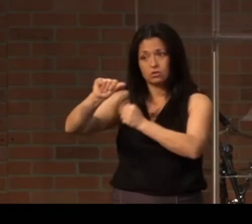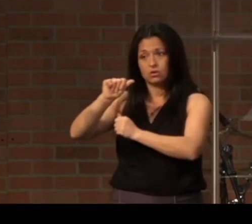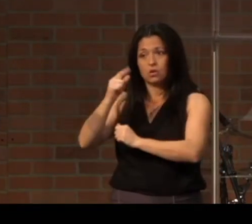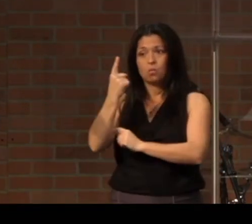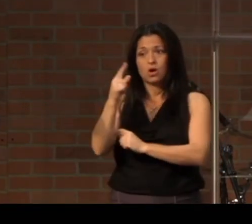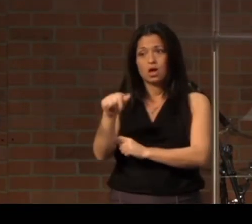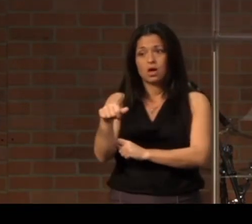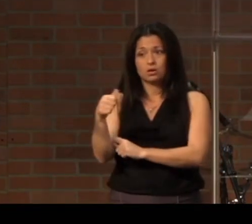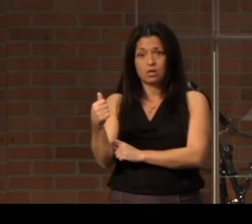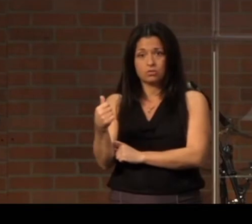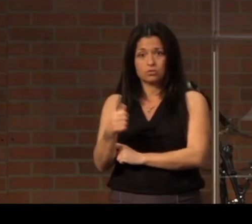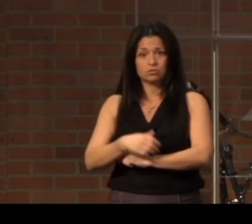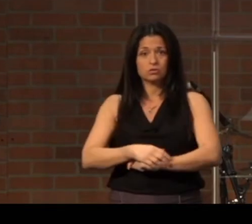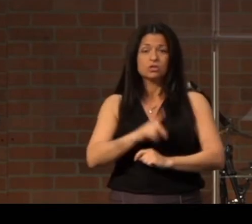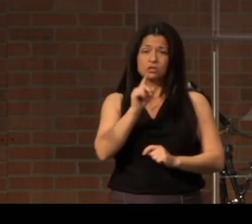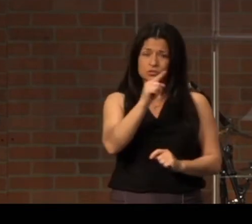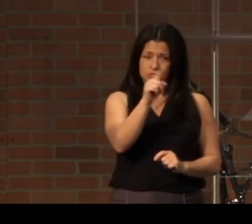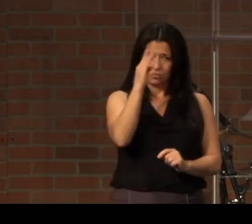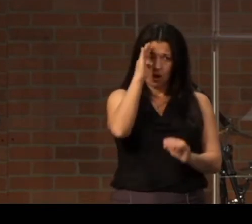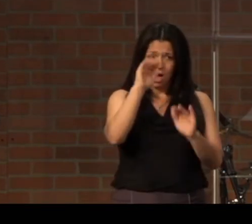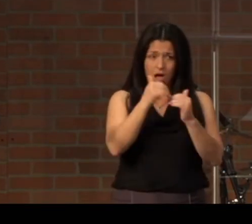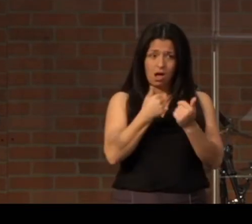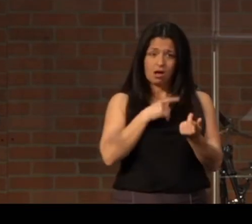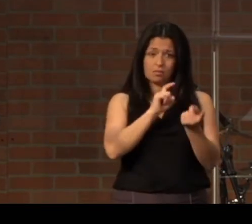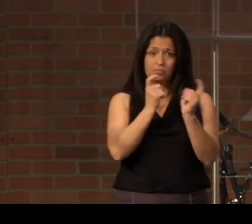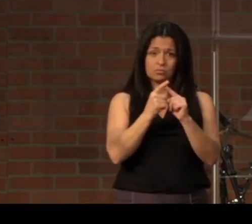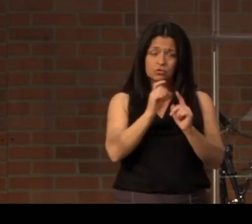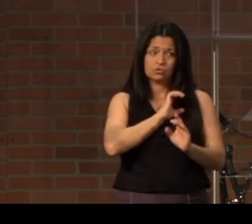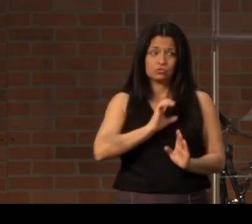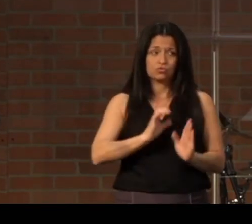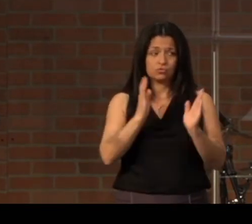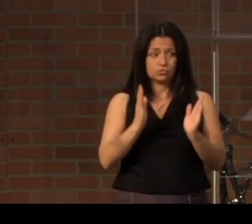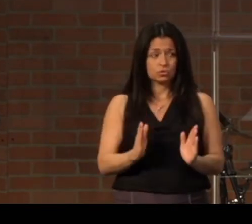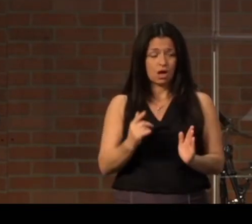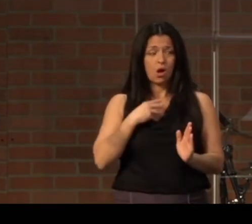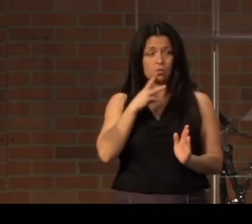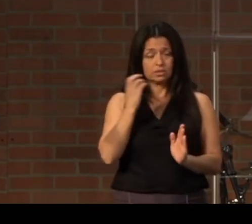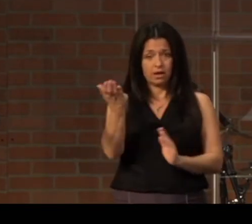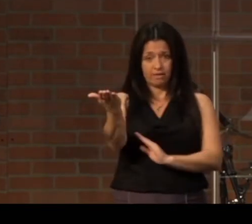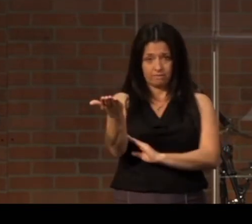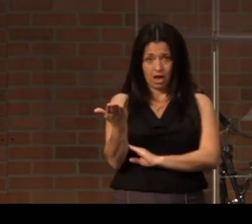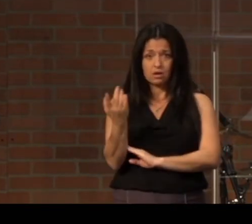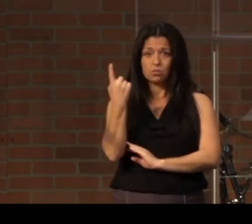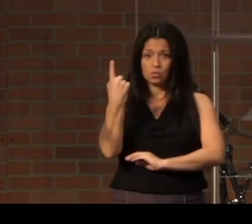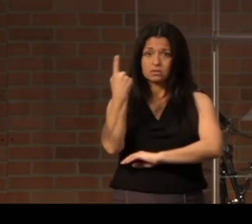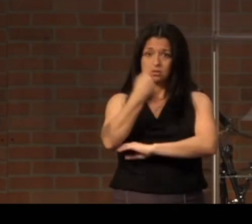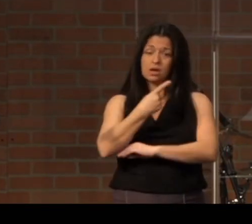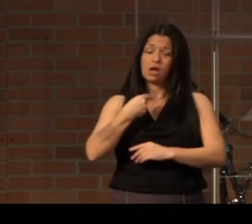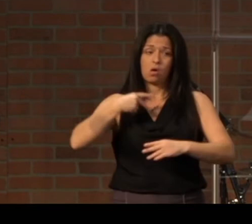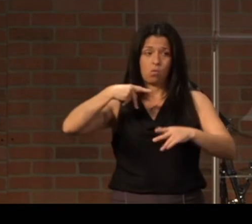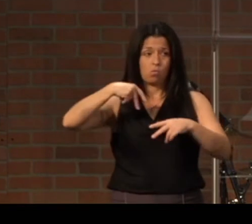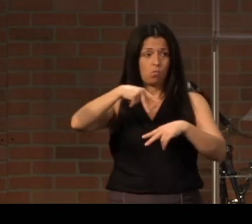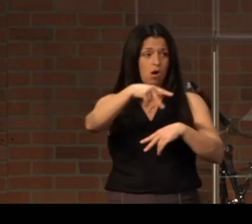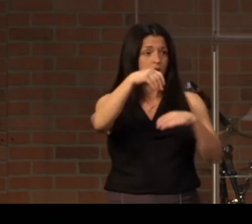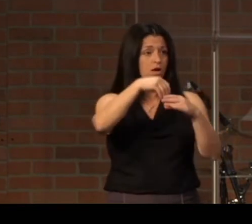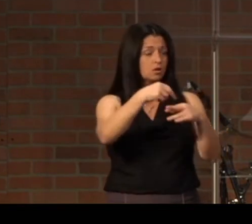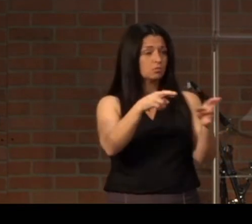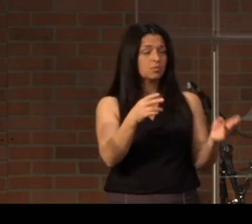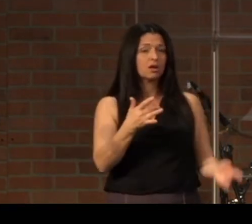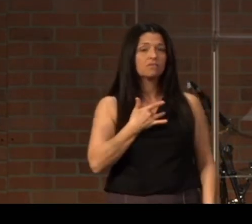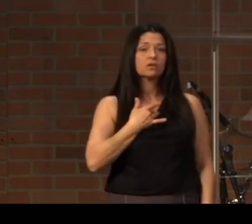You know how I became a Christian? I was invited to Young Life, and when I walked in the room, there was love in the